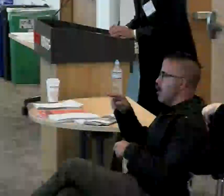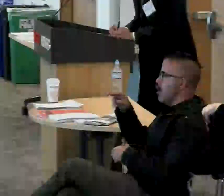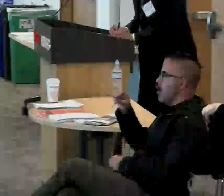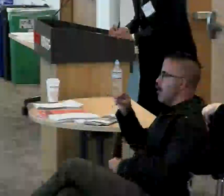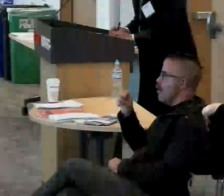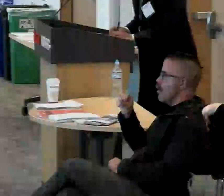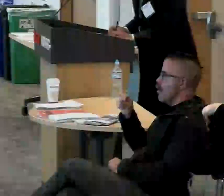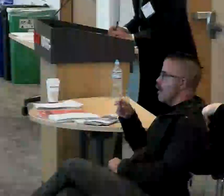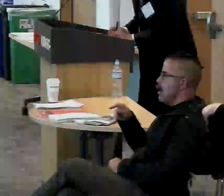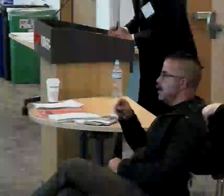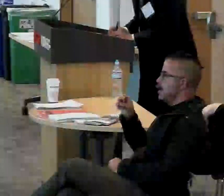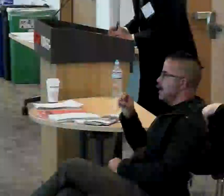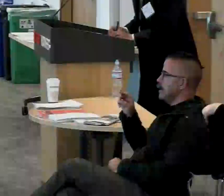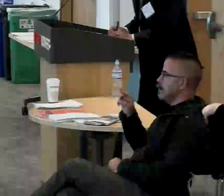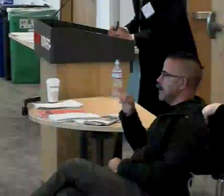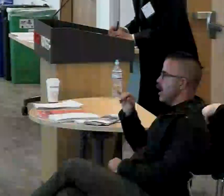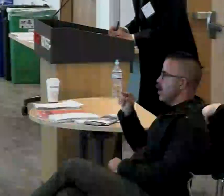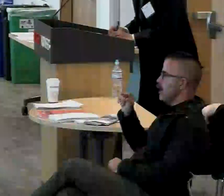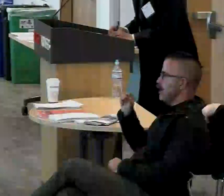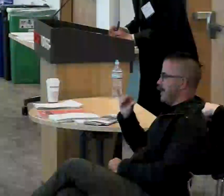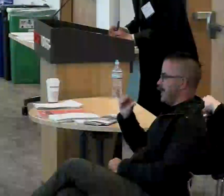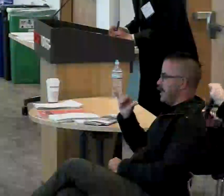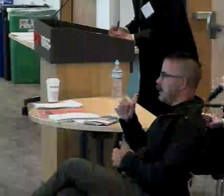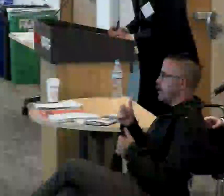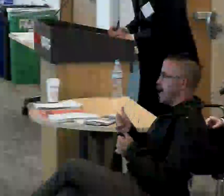registered, so perhaps they would like the information as well.